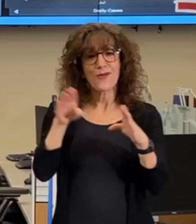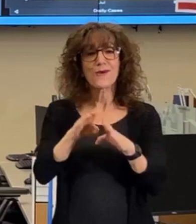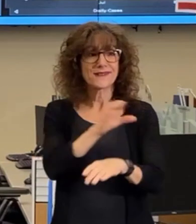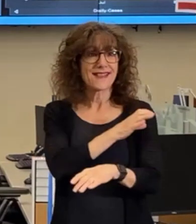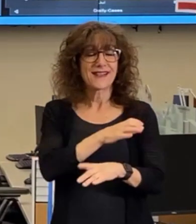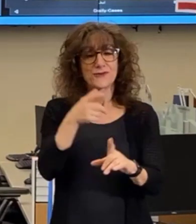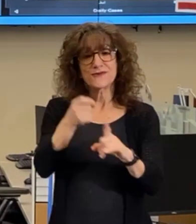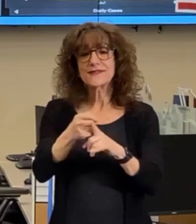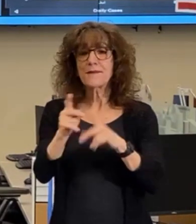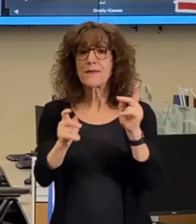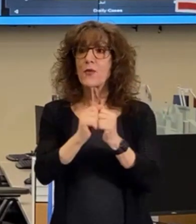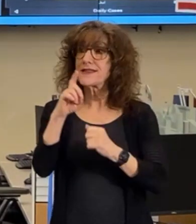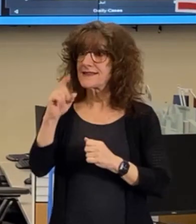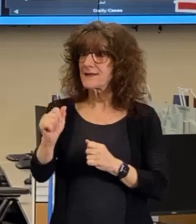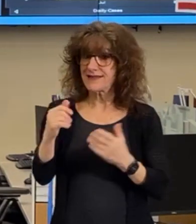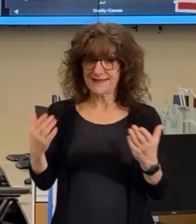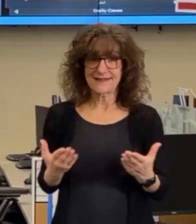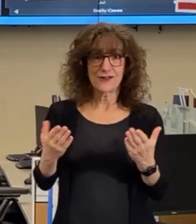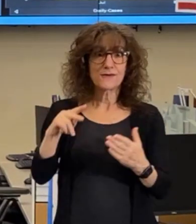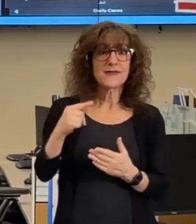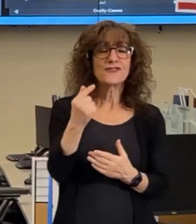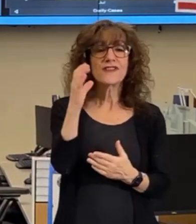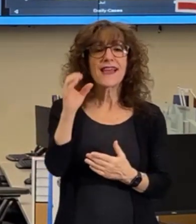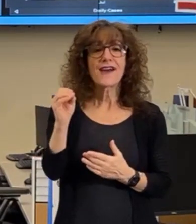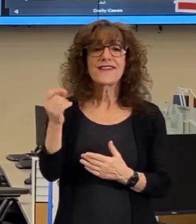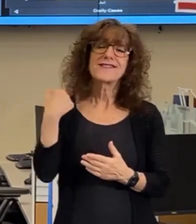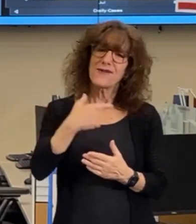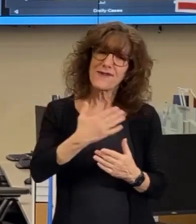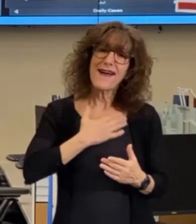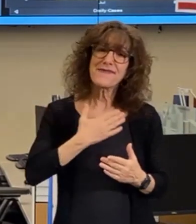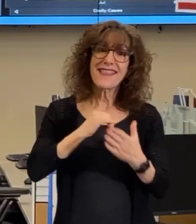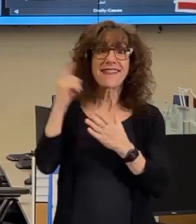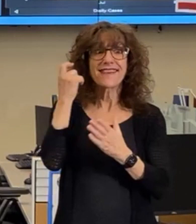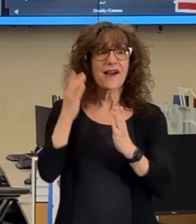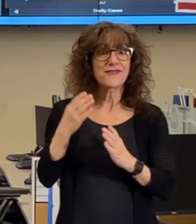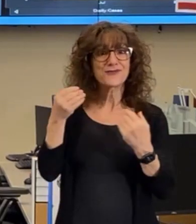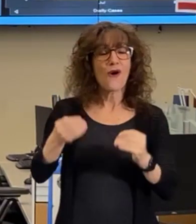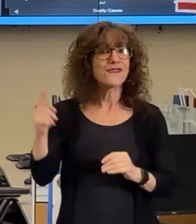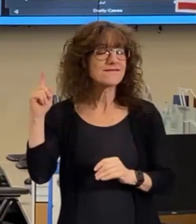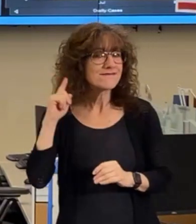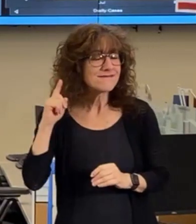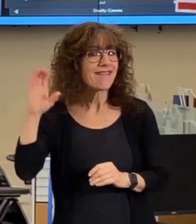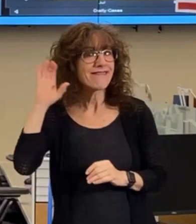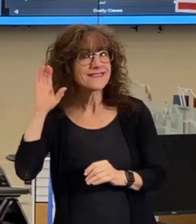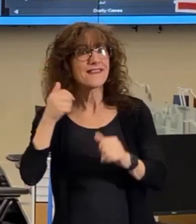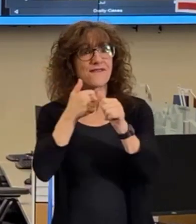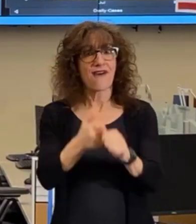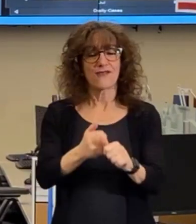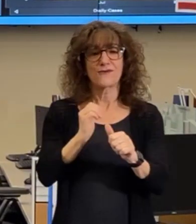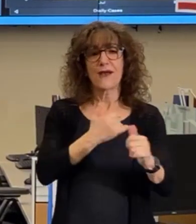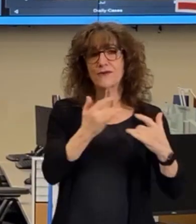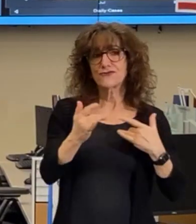vaccinate disabled populations in our county as well. And so we're pleased that the governor's office heard our concerns because with